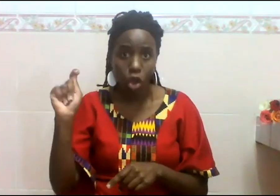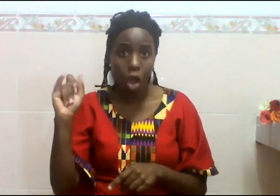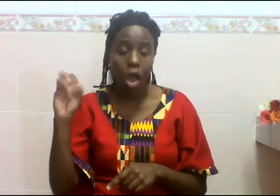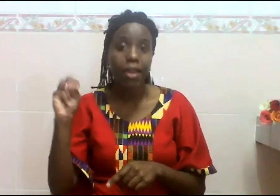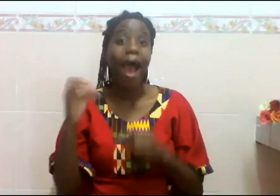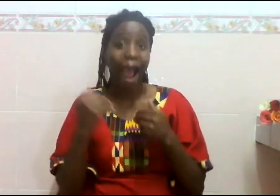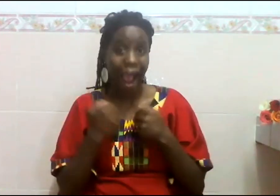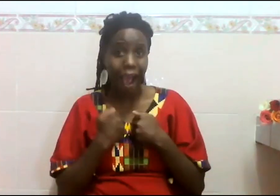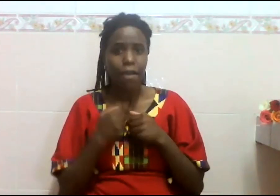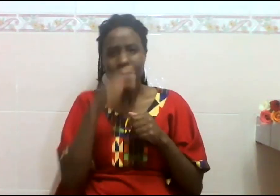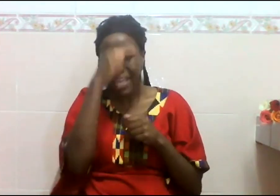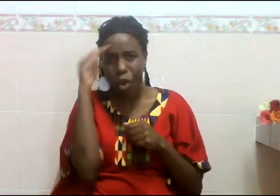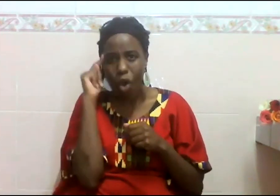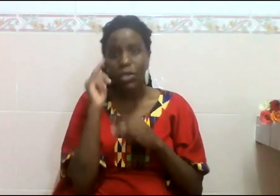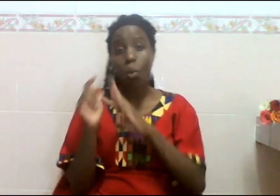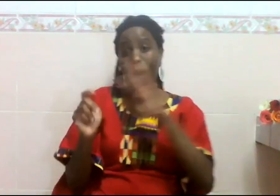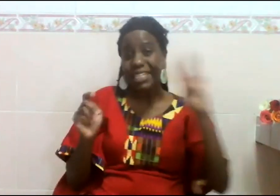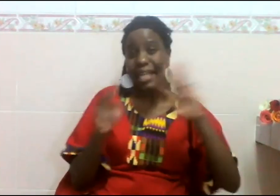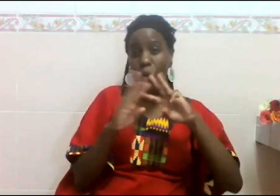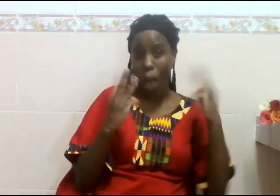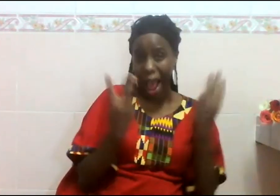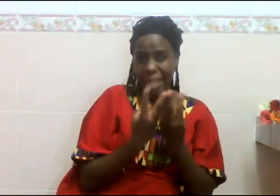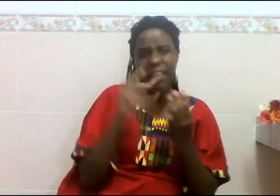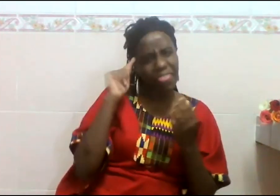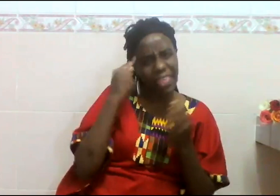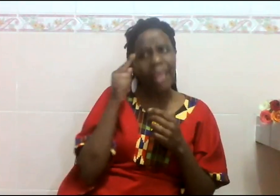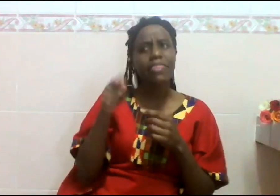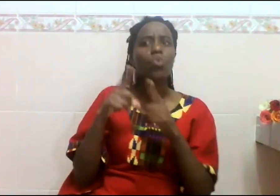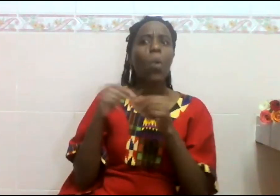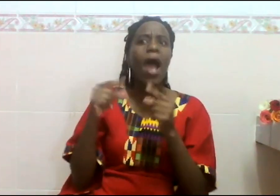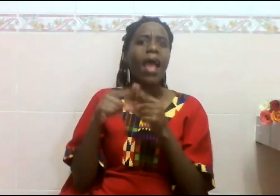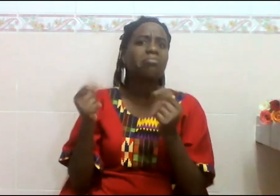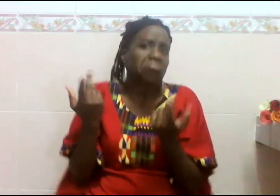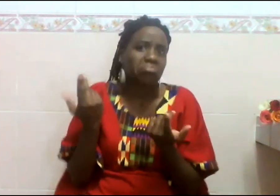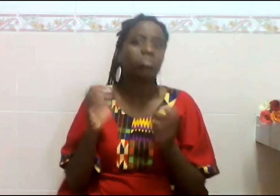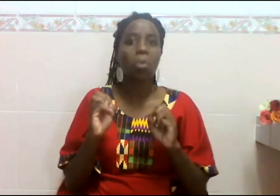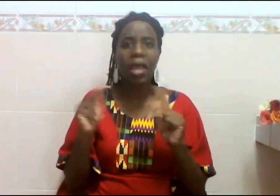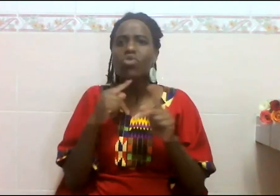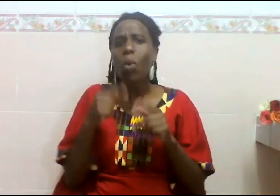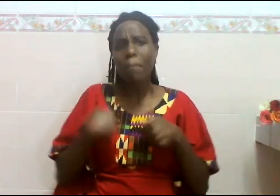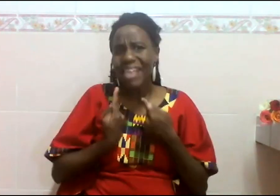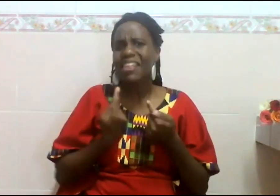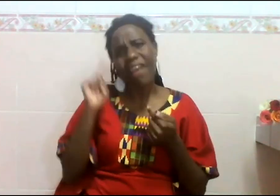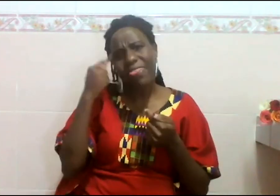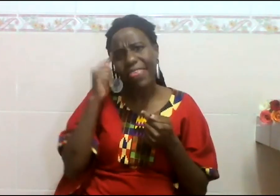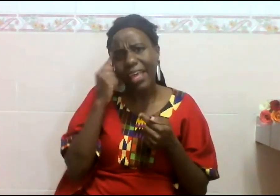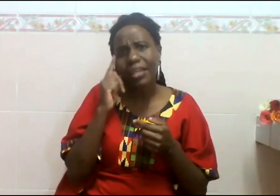But I see a point of, I mean, I think it's a general question. Maybe this is also to the participants.